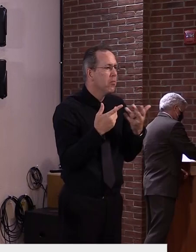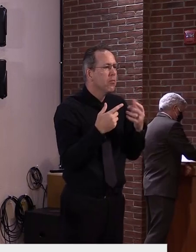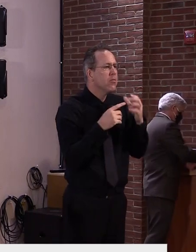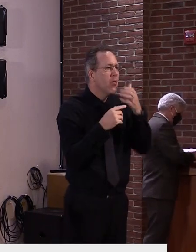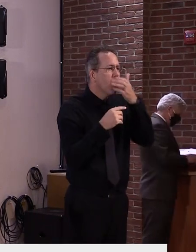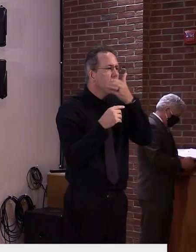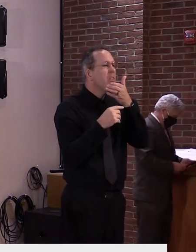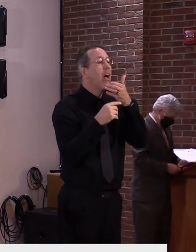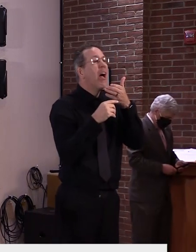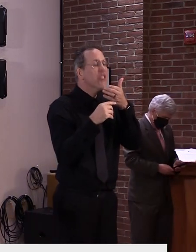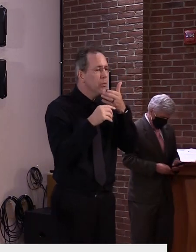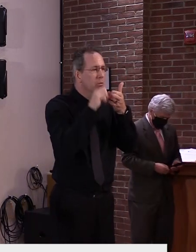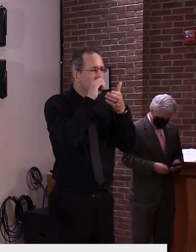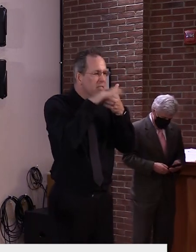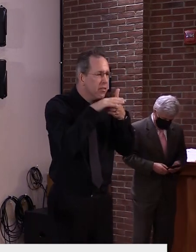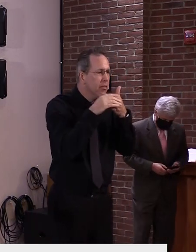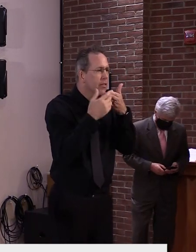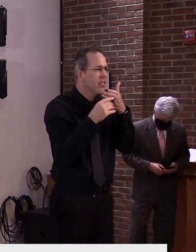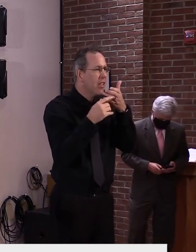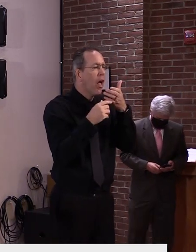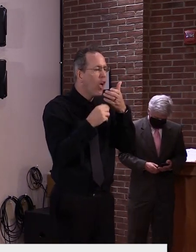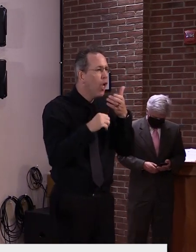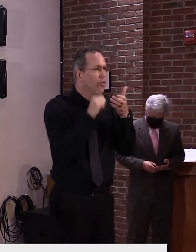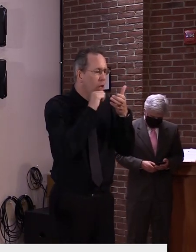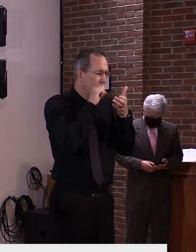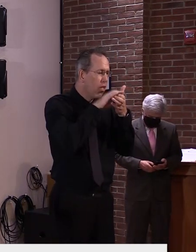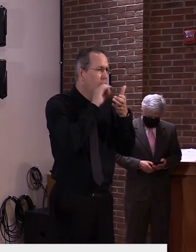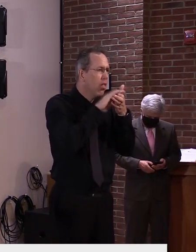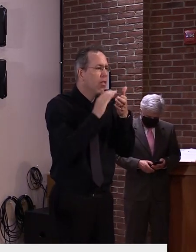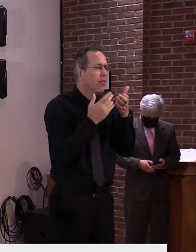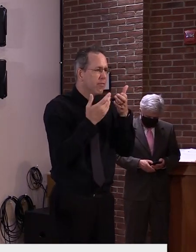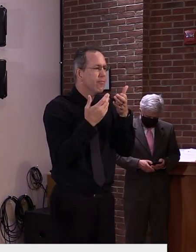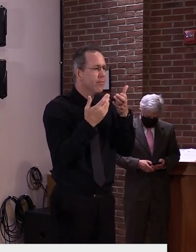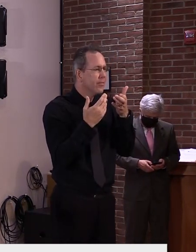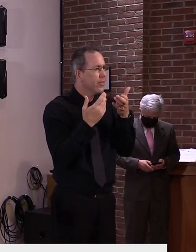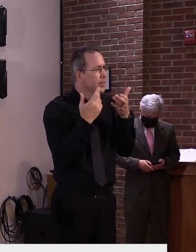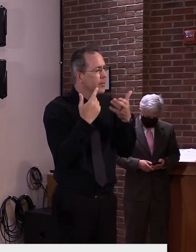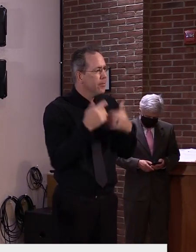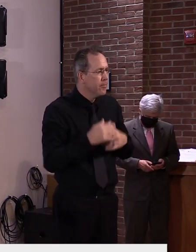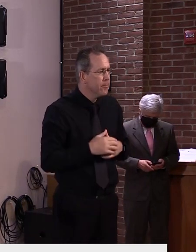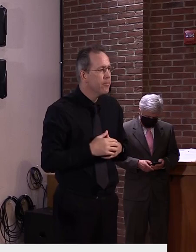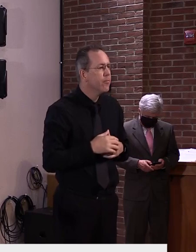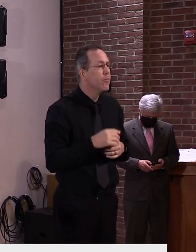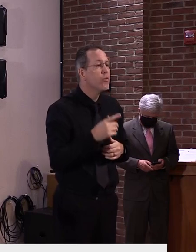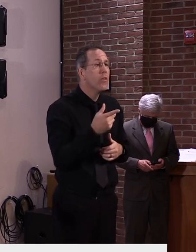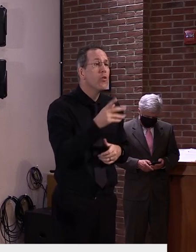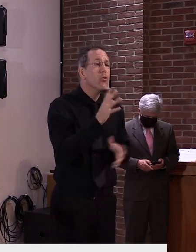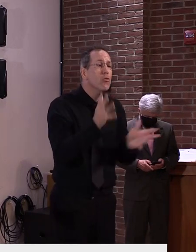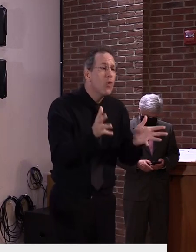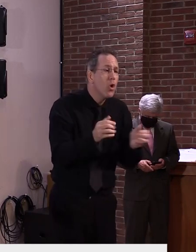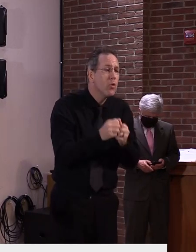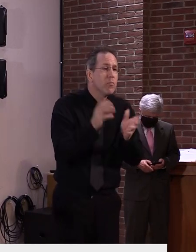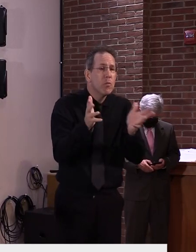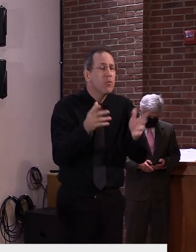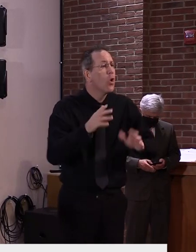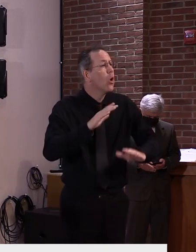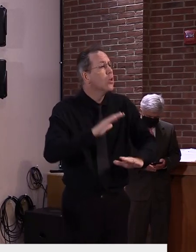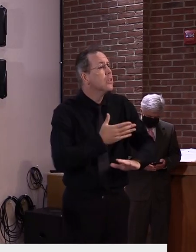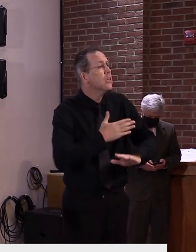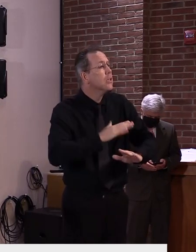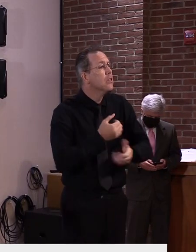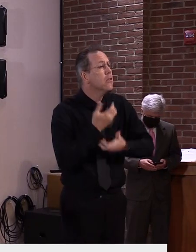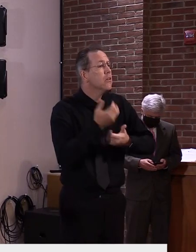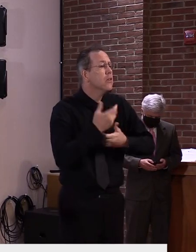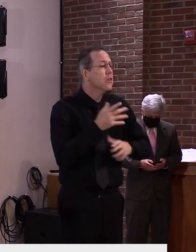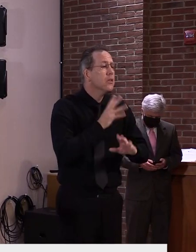is, the velocity of what you produce is going to be different if you're talking versus singing versus coughing versus